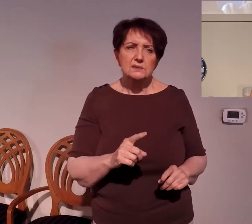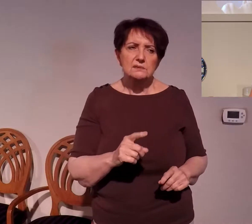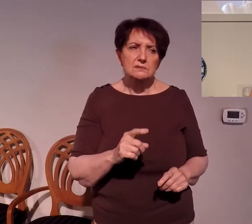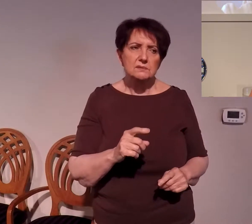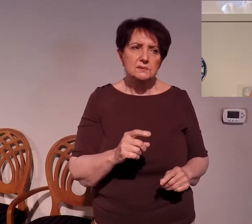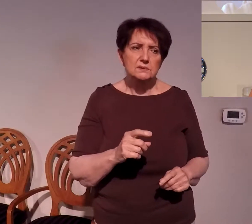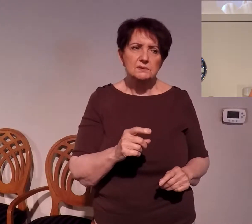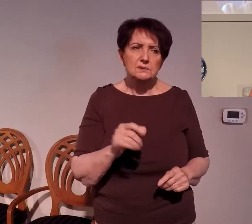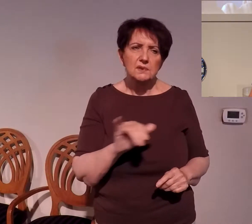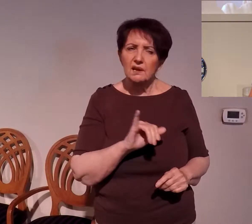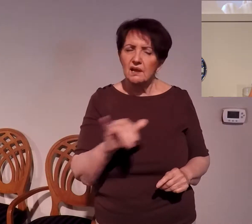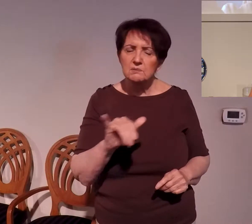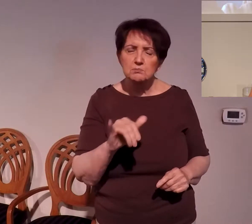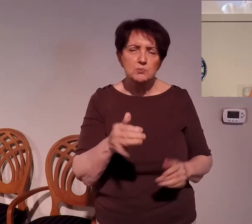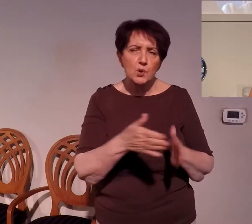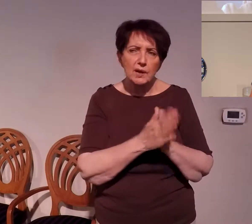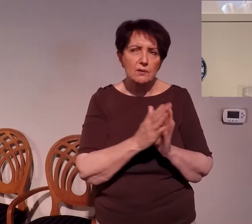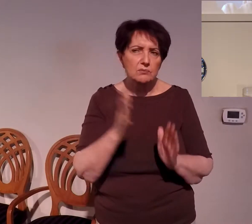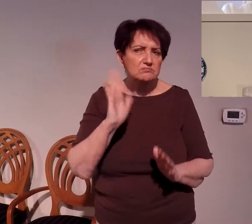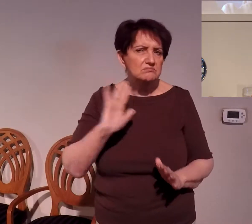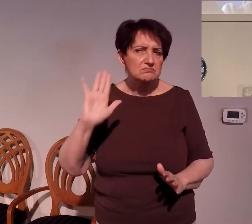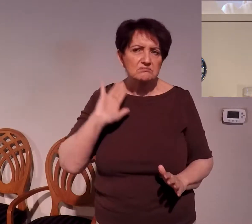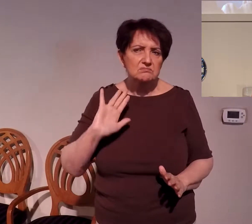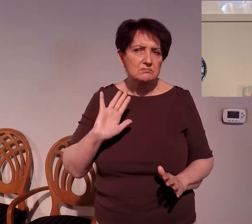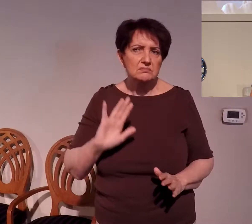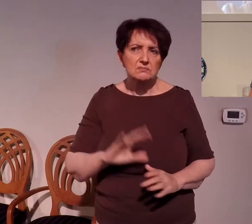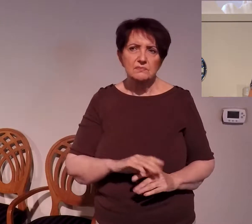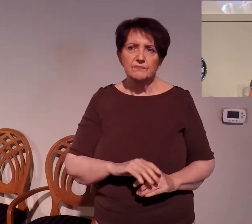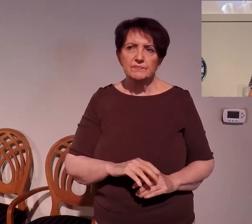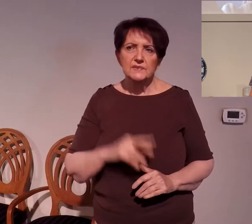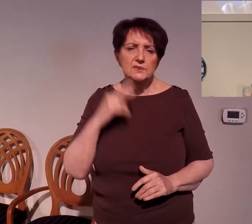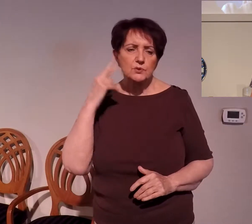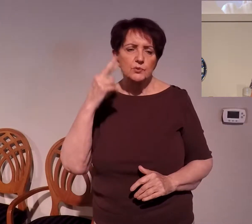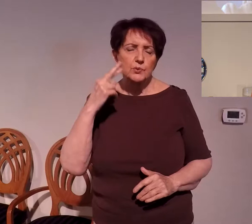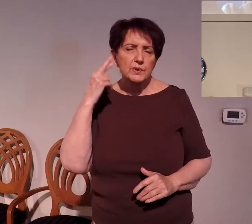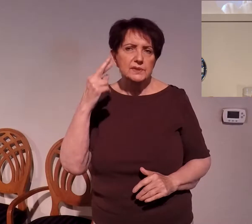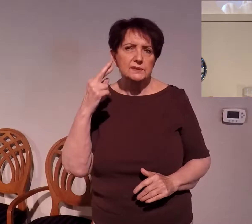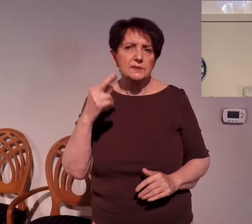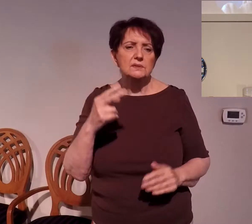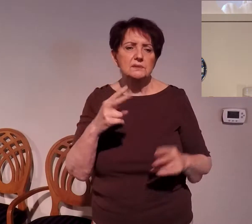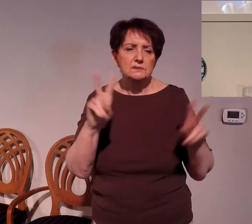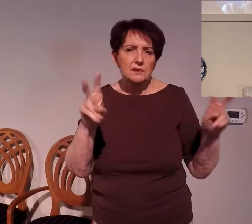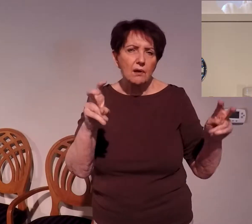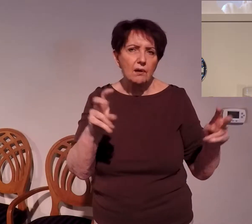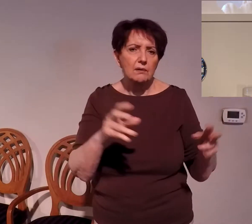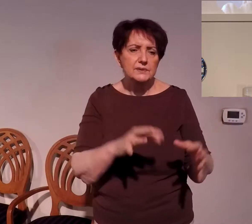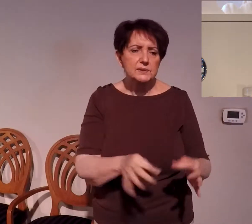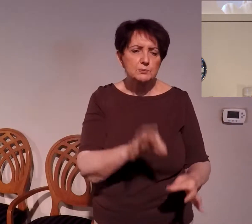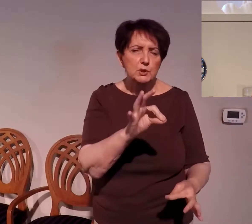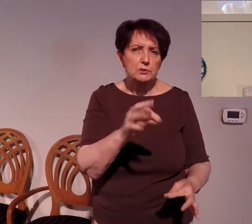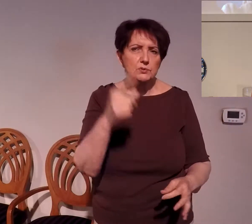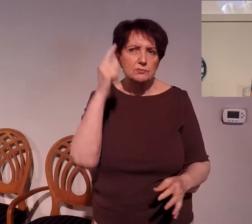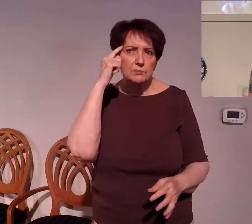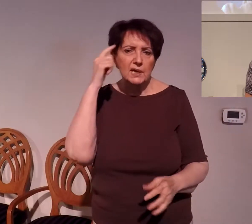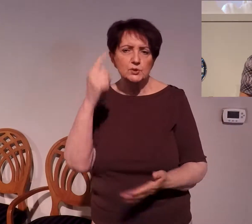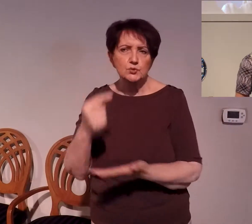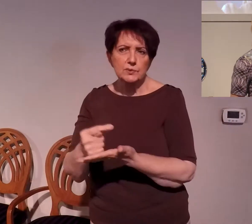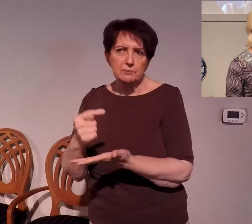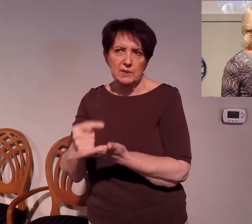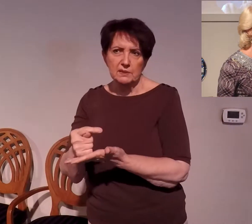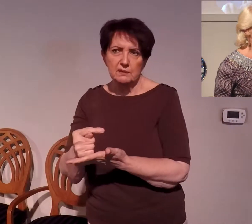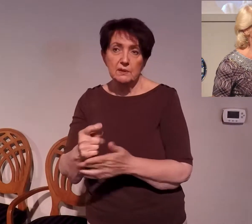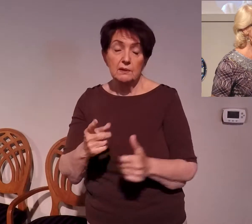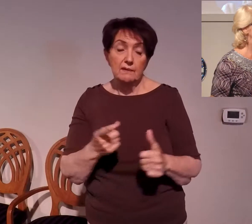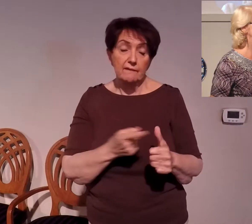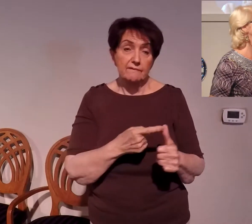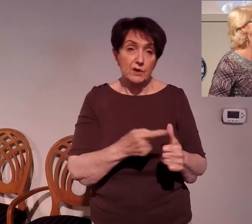prayer before. It has a reason for being called spiritual mind treatment.